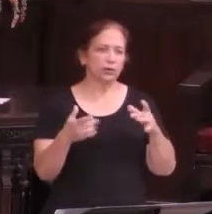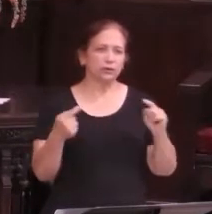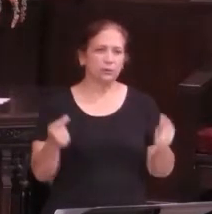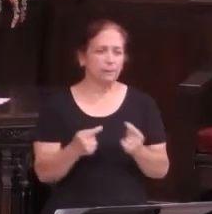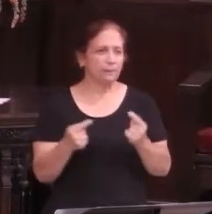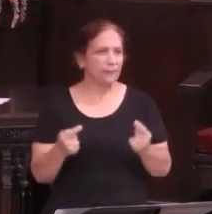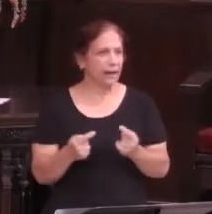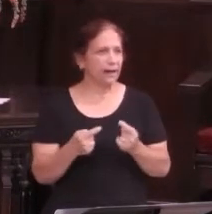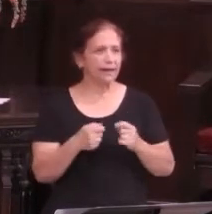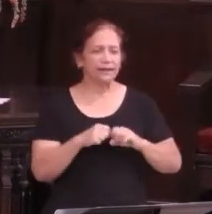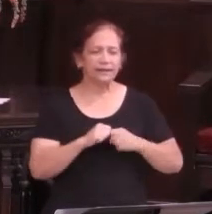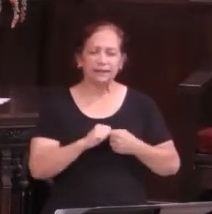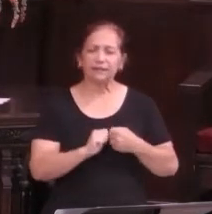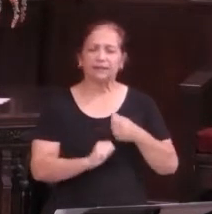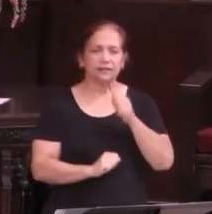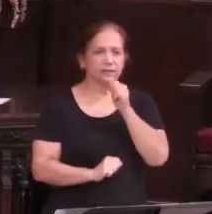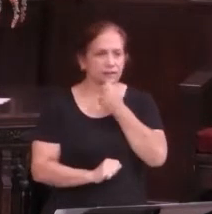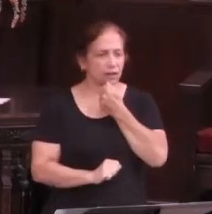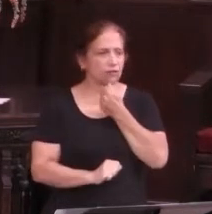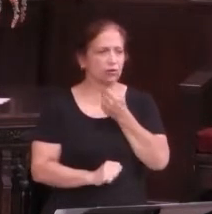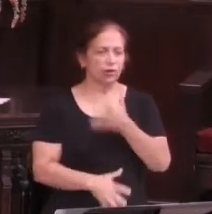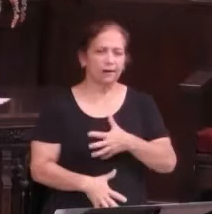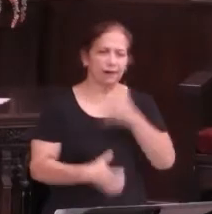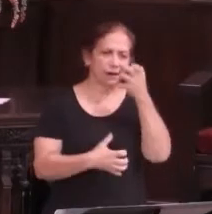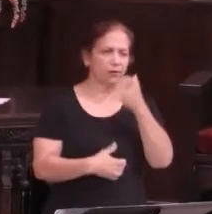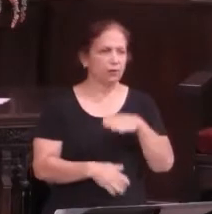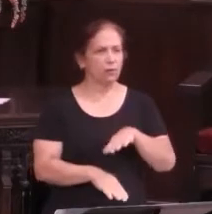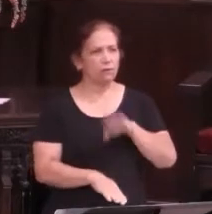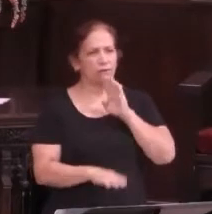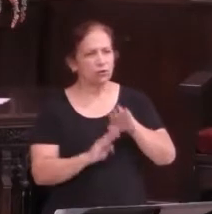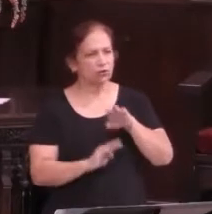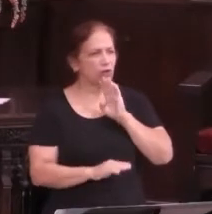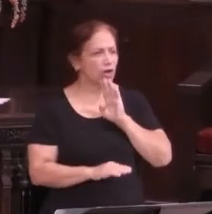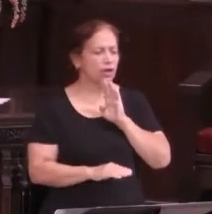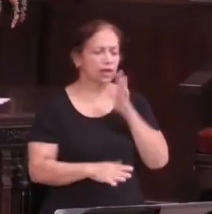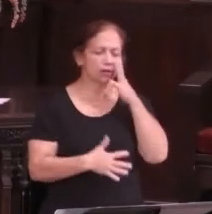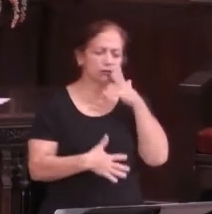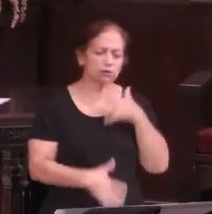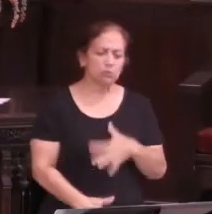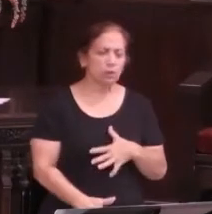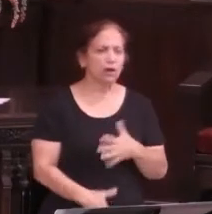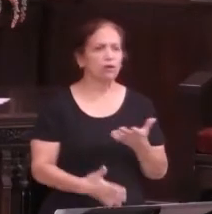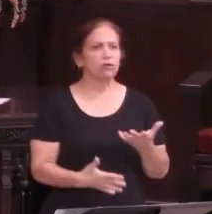suffering, so much anger and frustration and despair.